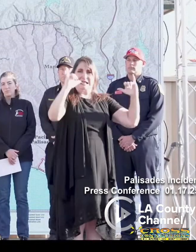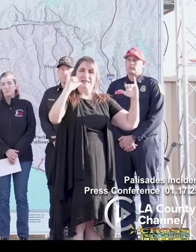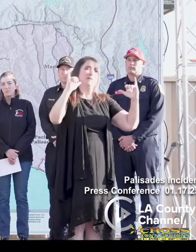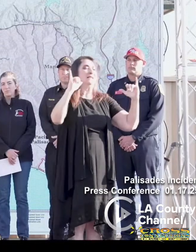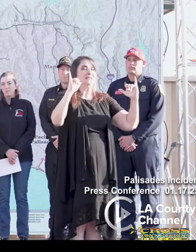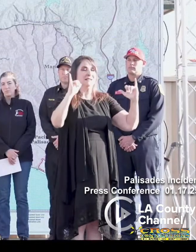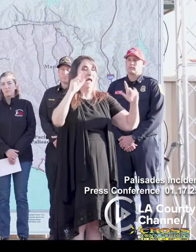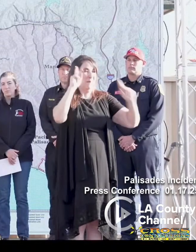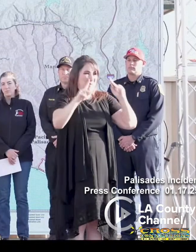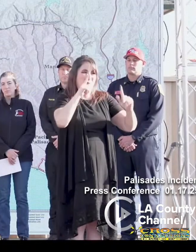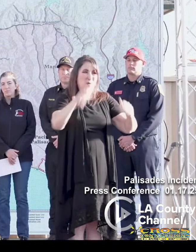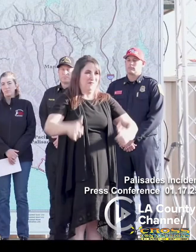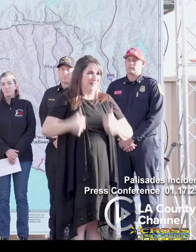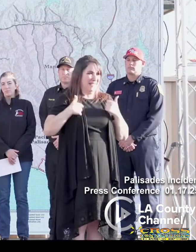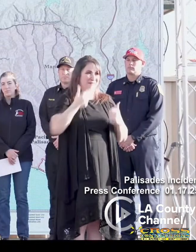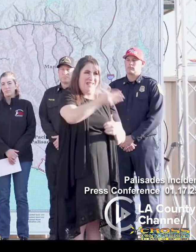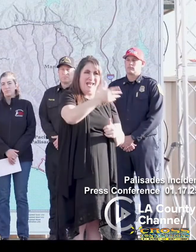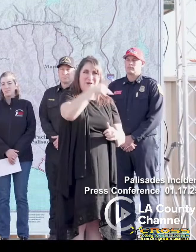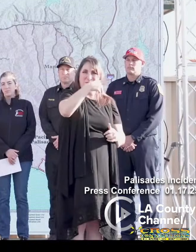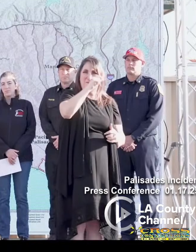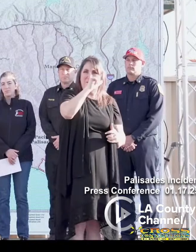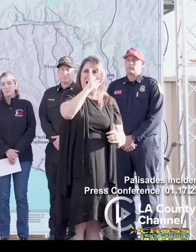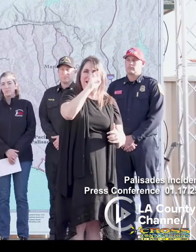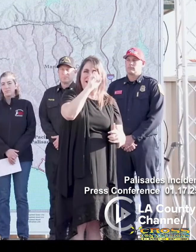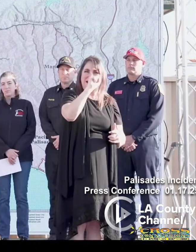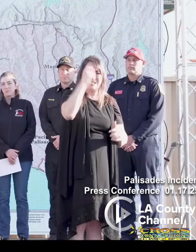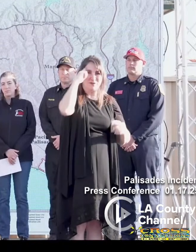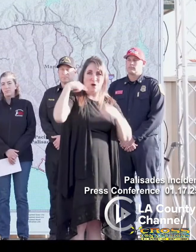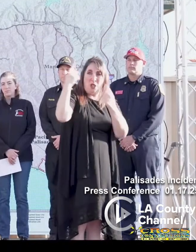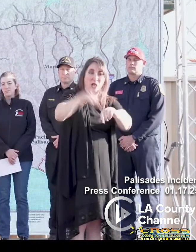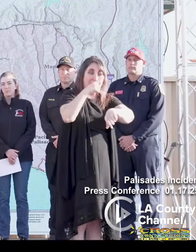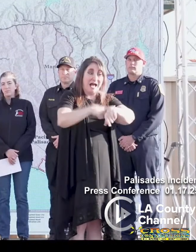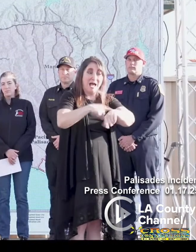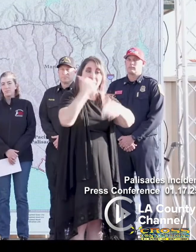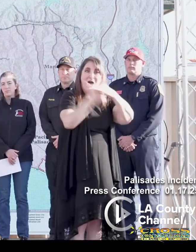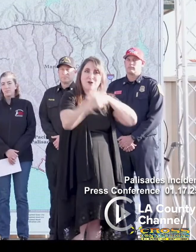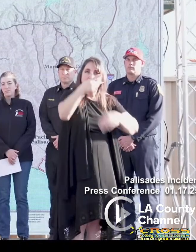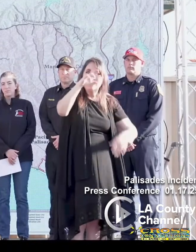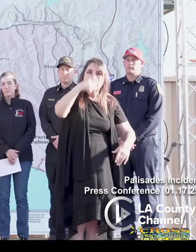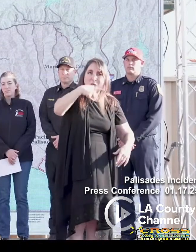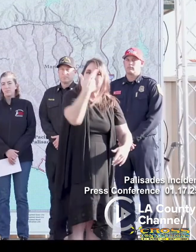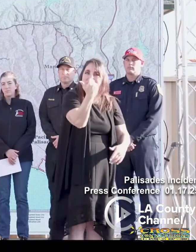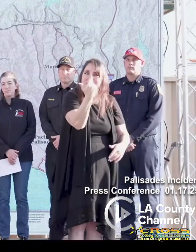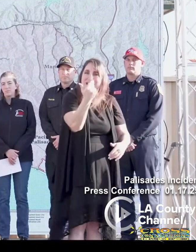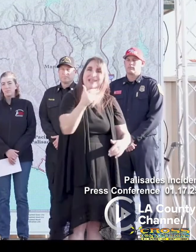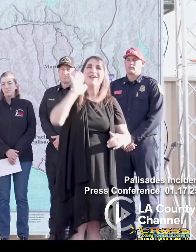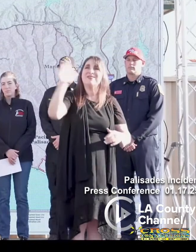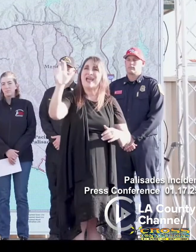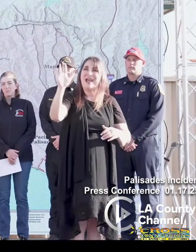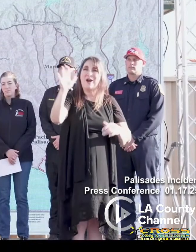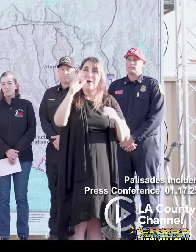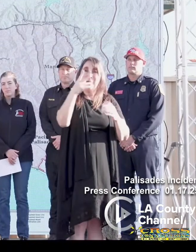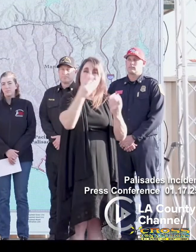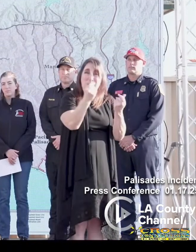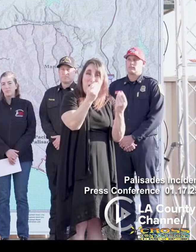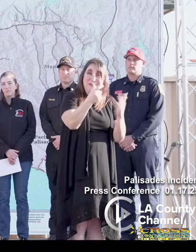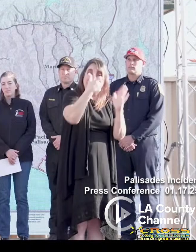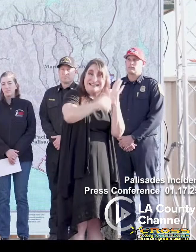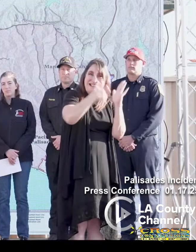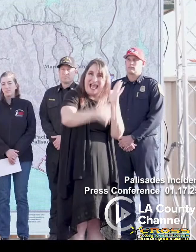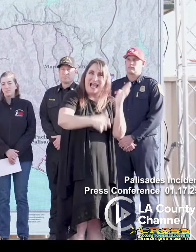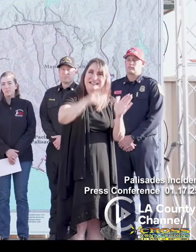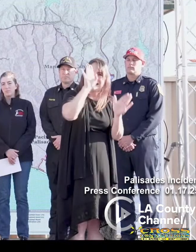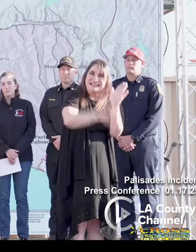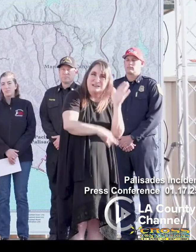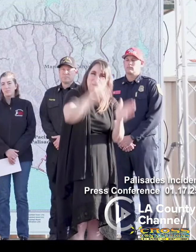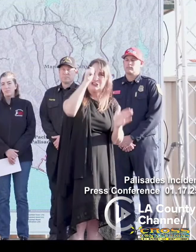that have lived in the Palisades for a long time. Under Prop 13, they have a low valuation on their property for property tax purposes. If